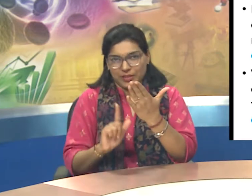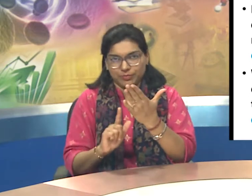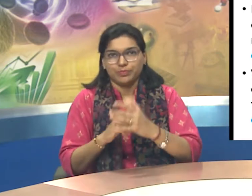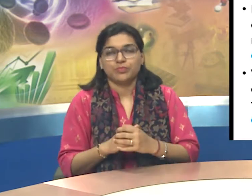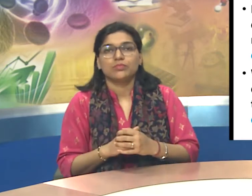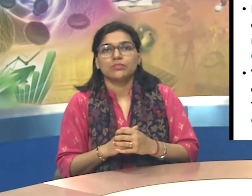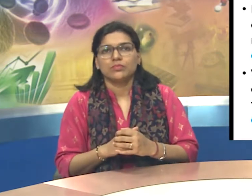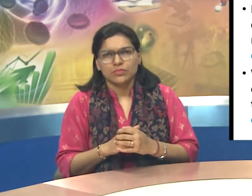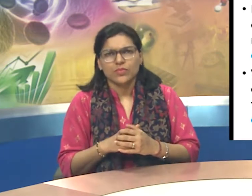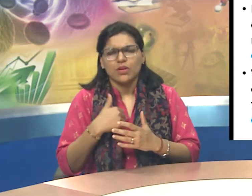Letters.